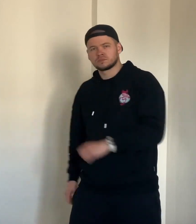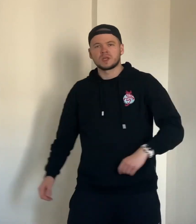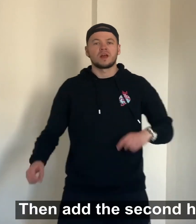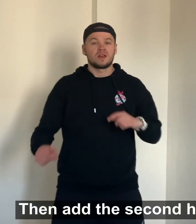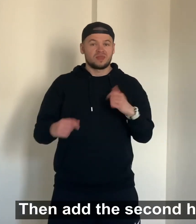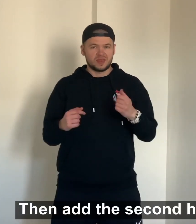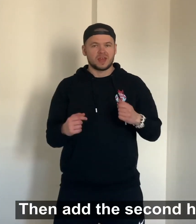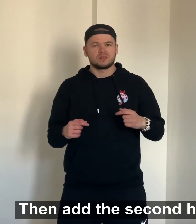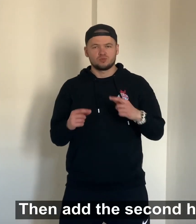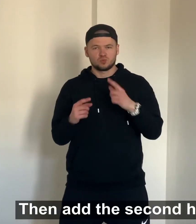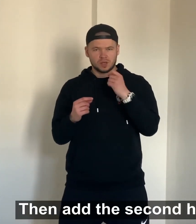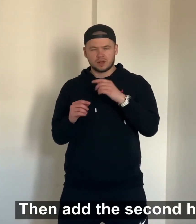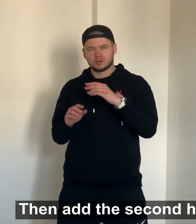then add the second hand.